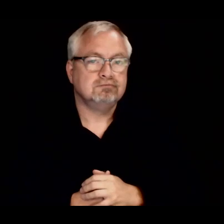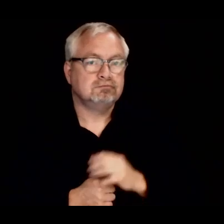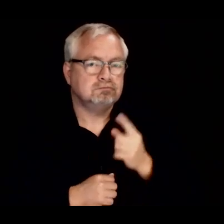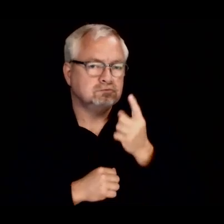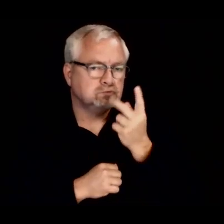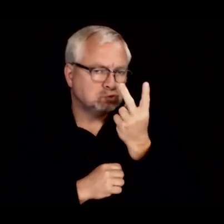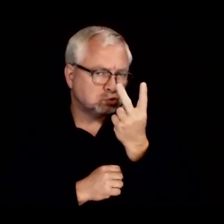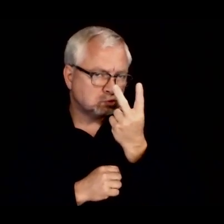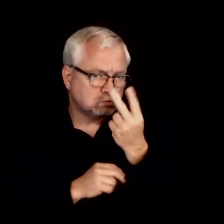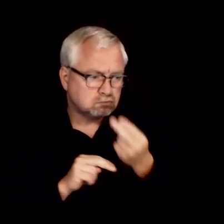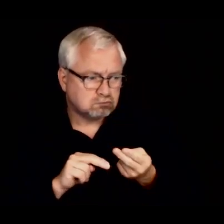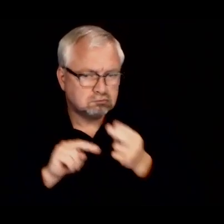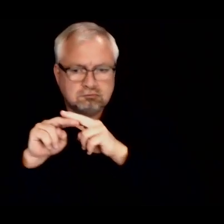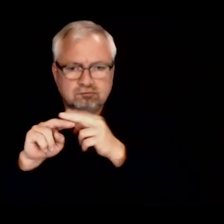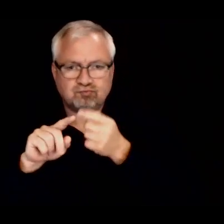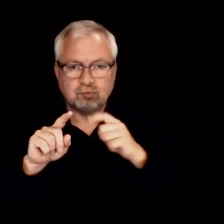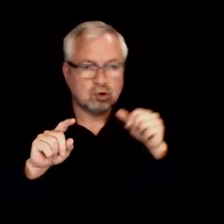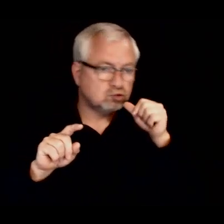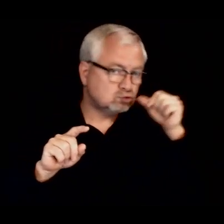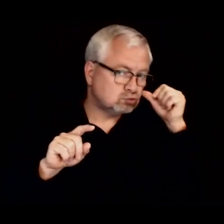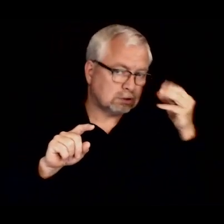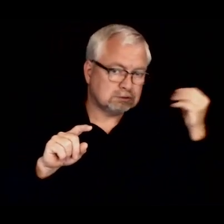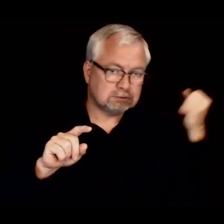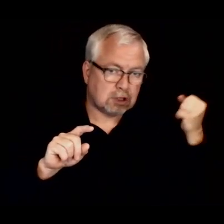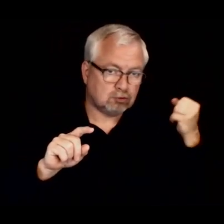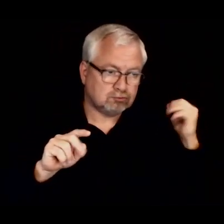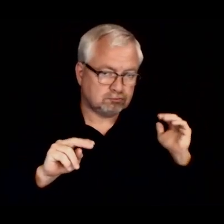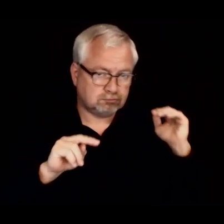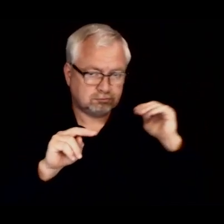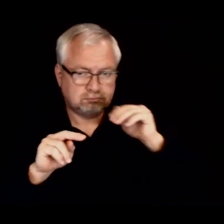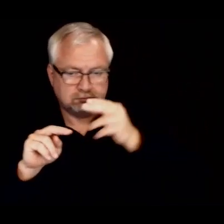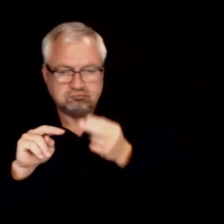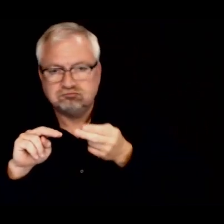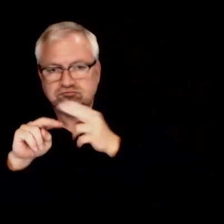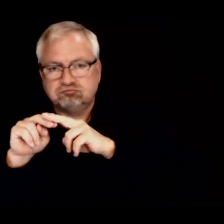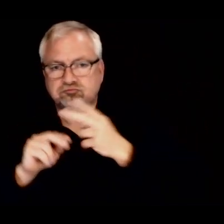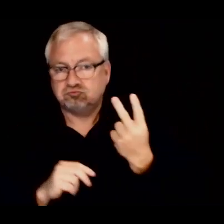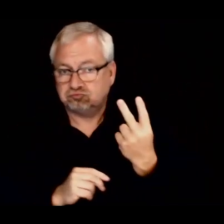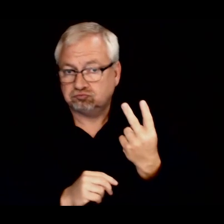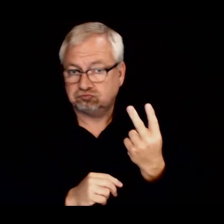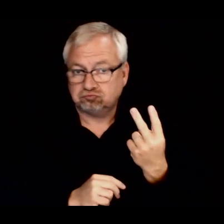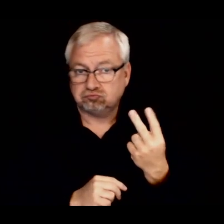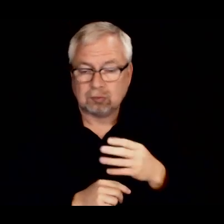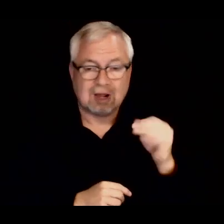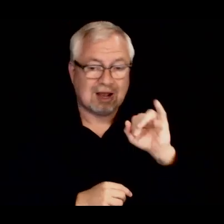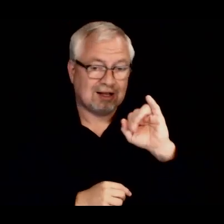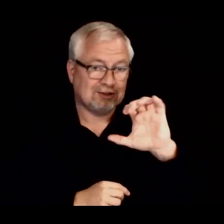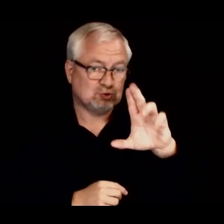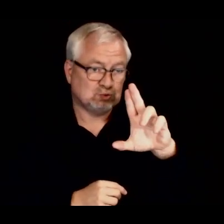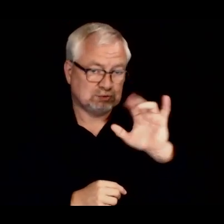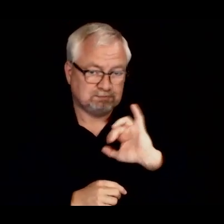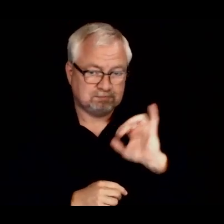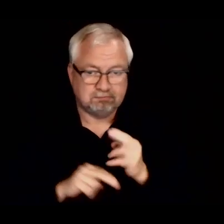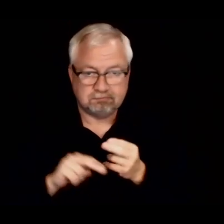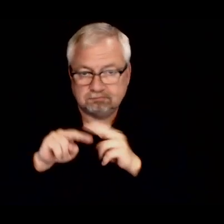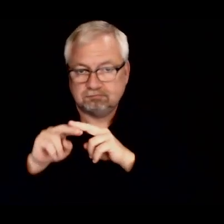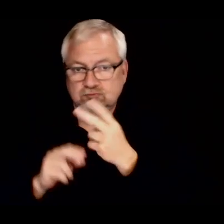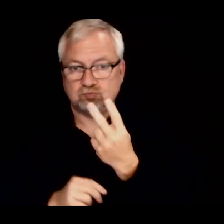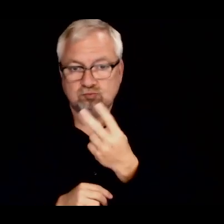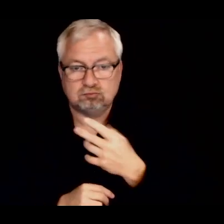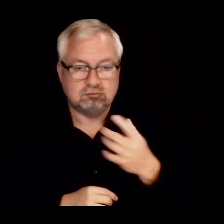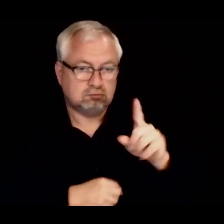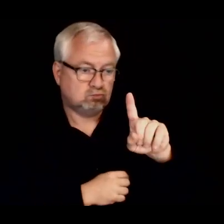actually 1 fewer in intensive care units. There are now 198 people in intensive care units, which was the